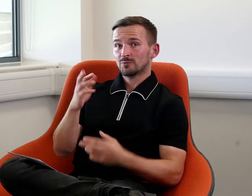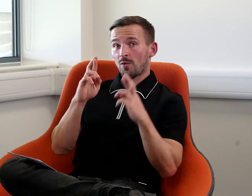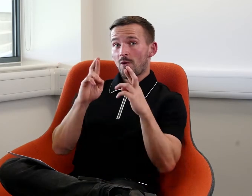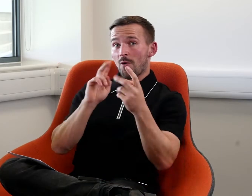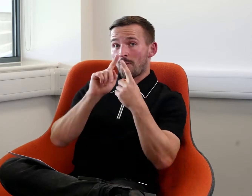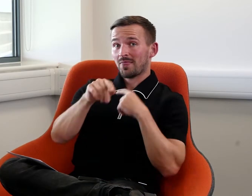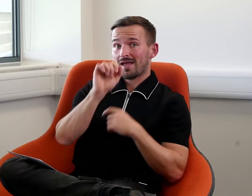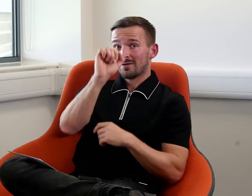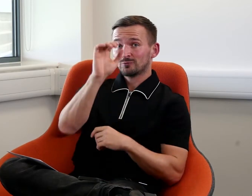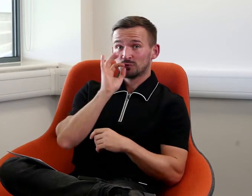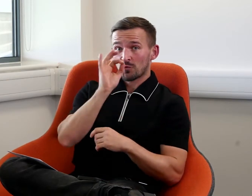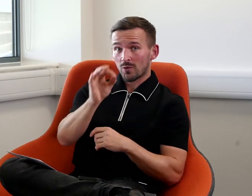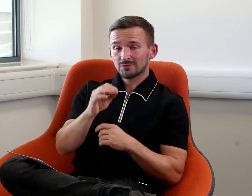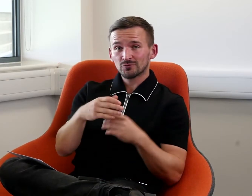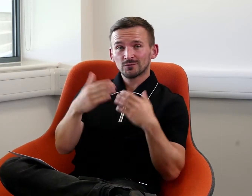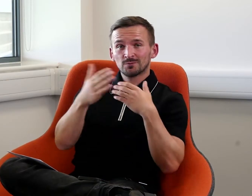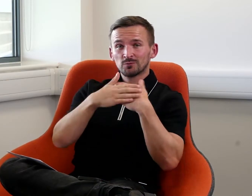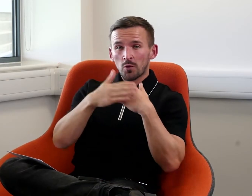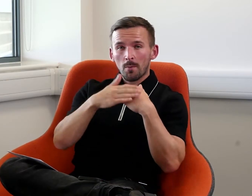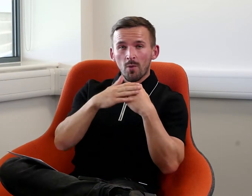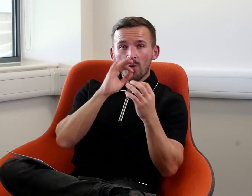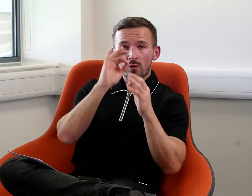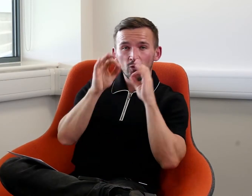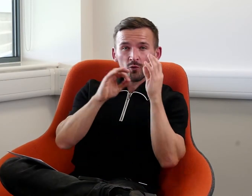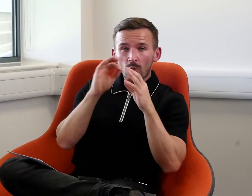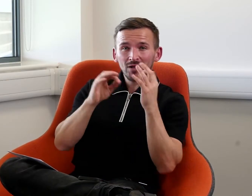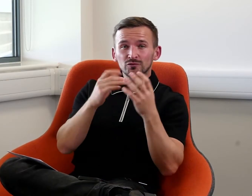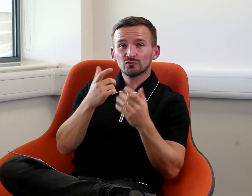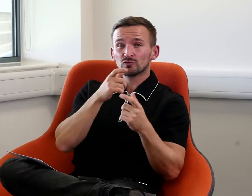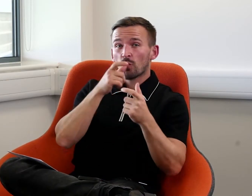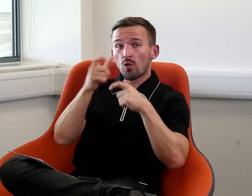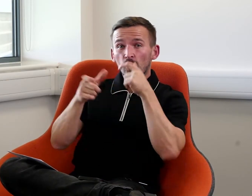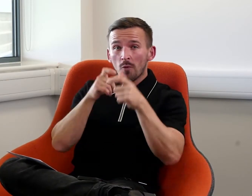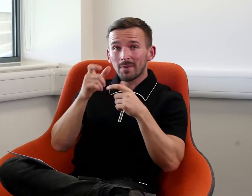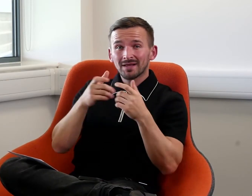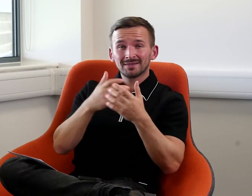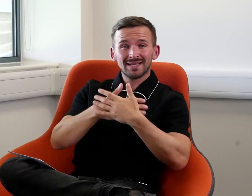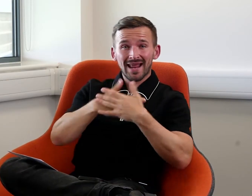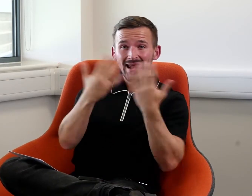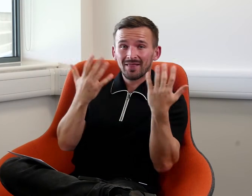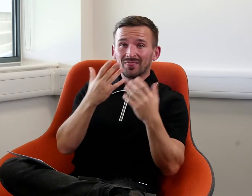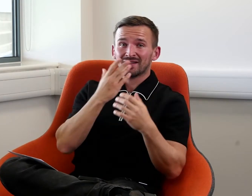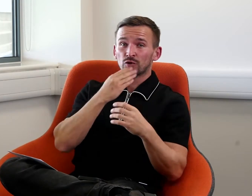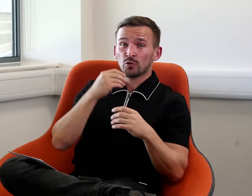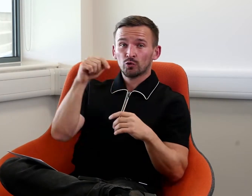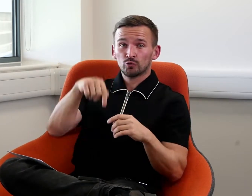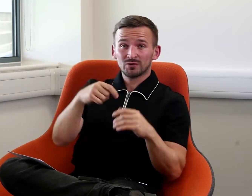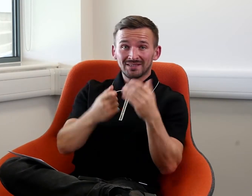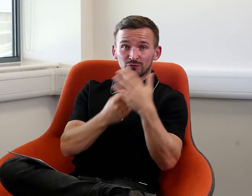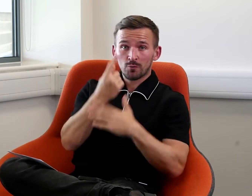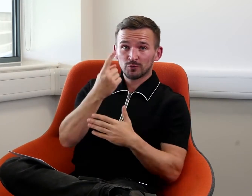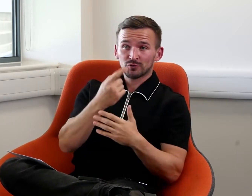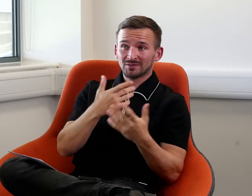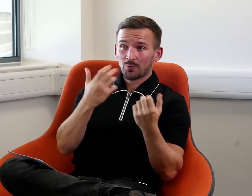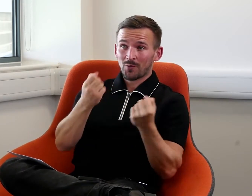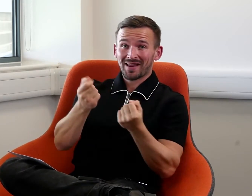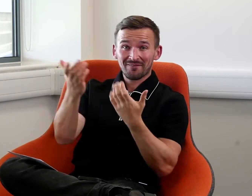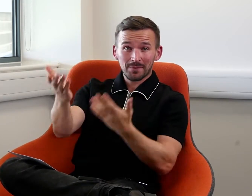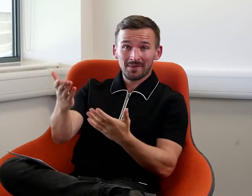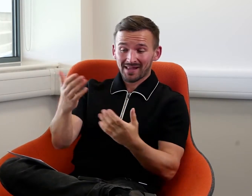Thank you. So I hope that answers your question. Please give some more comments or questions. Anything that you would like to ask